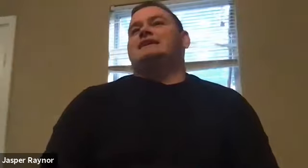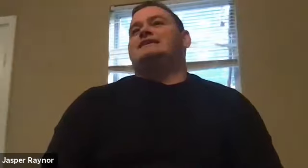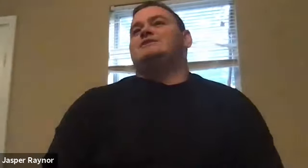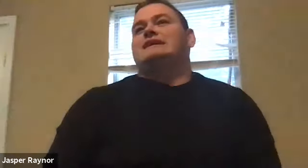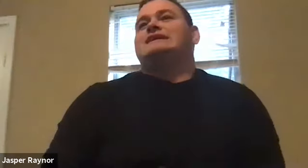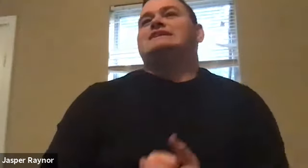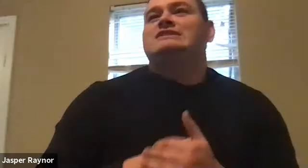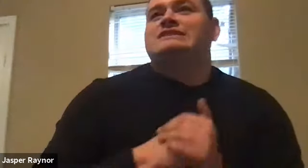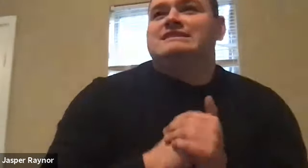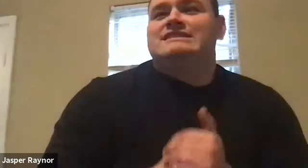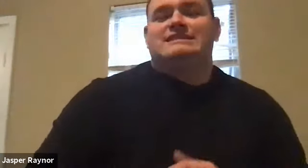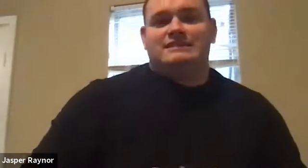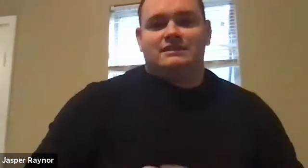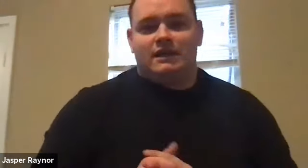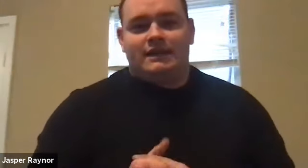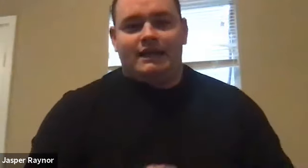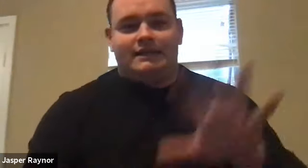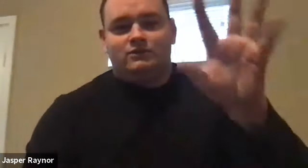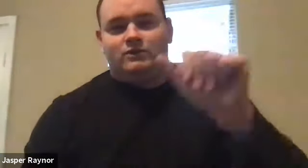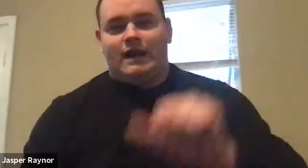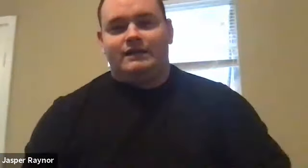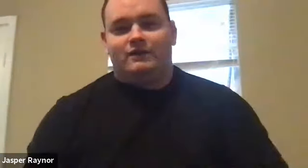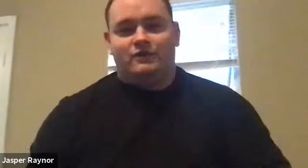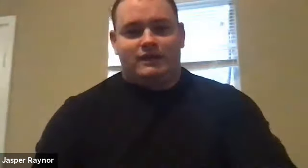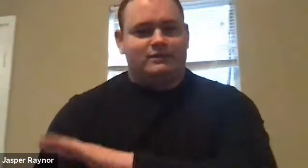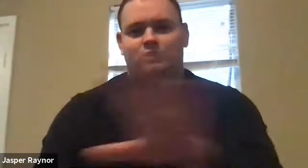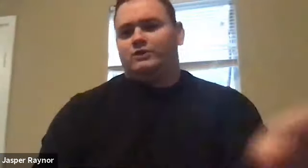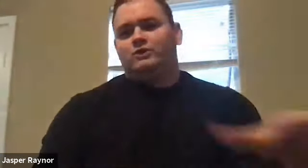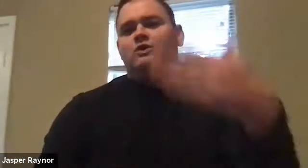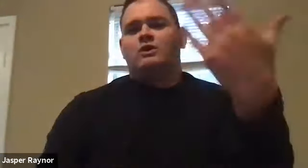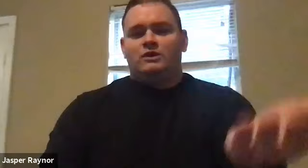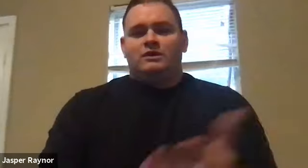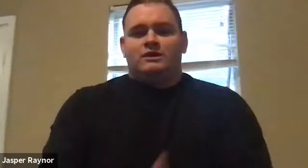hand don't like it either. Hey, hi, who? Hi, oh, I don't know you.